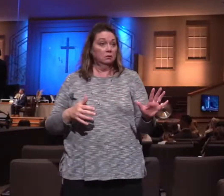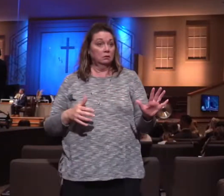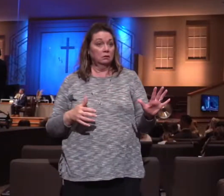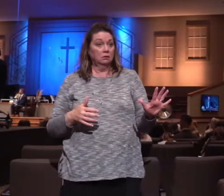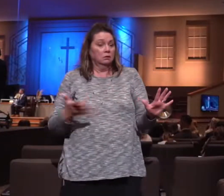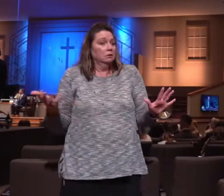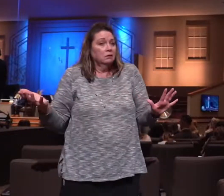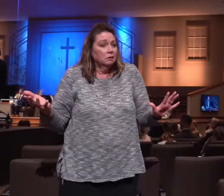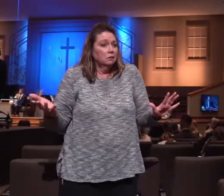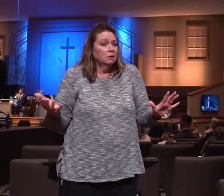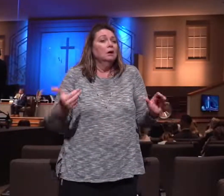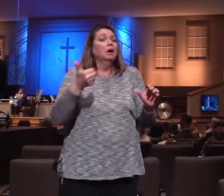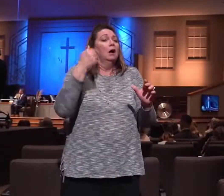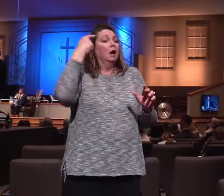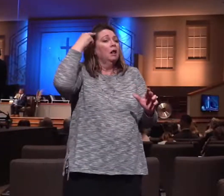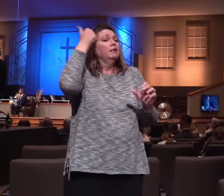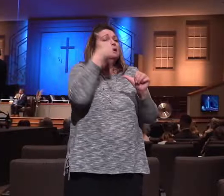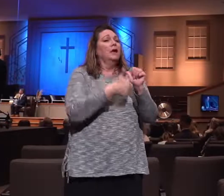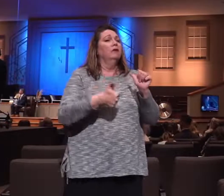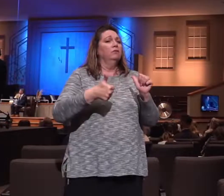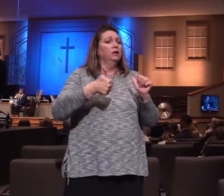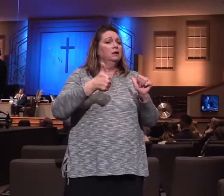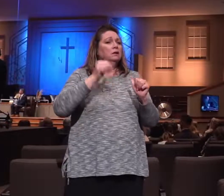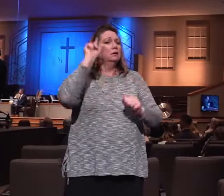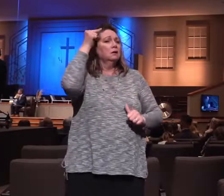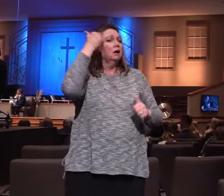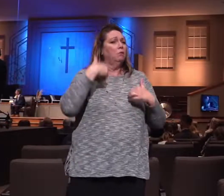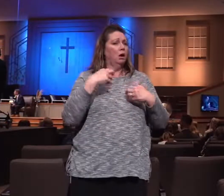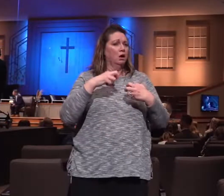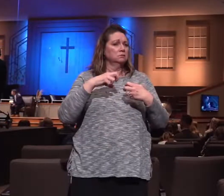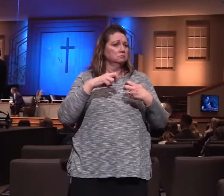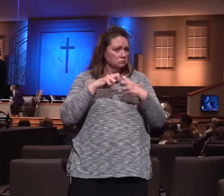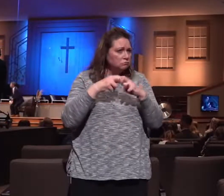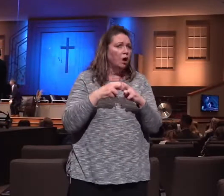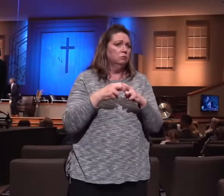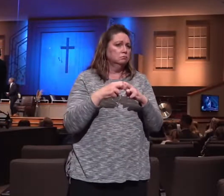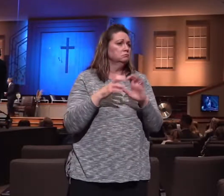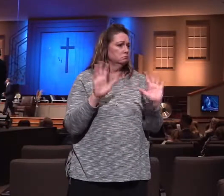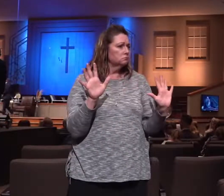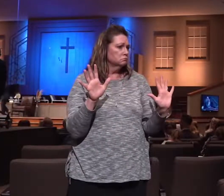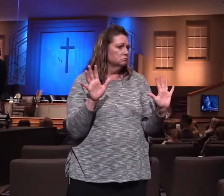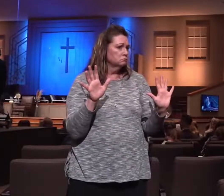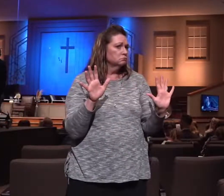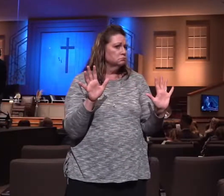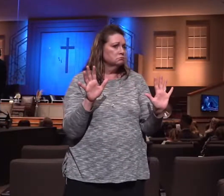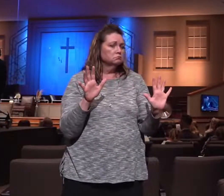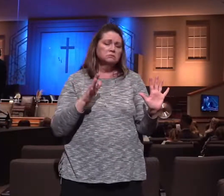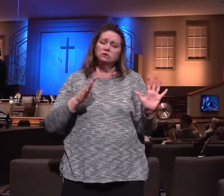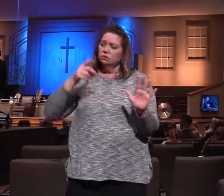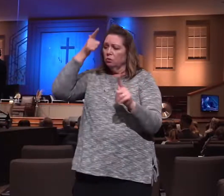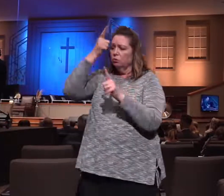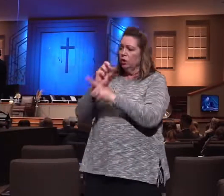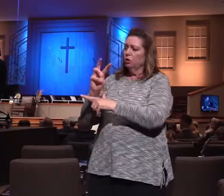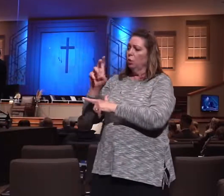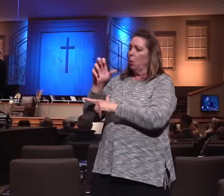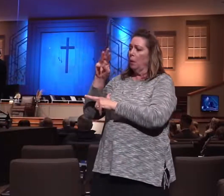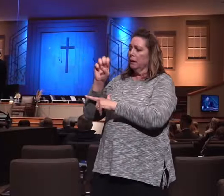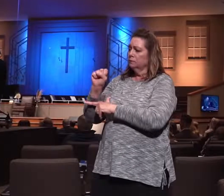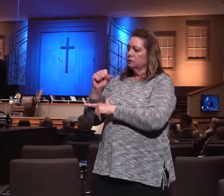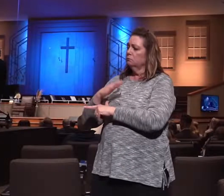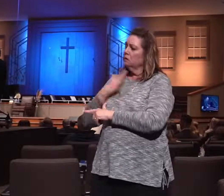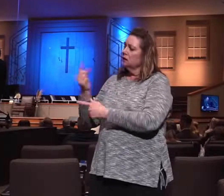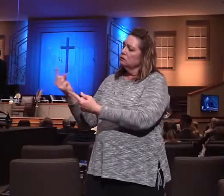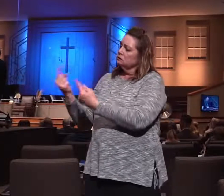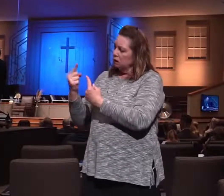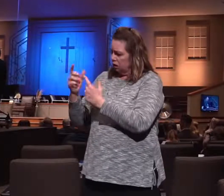out somewhere. And Brother Williams, why don't you come and pray for Ukraine and for those that are suffering there, and just ask the Lord to help.